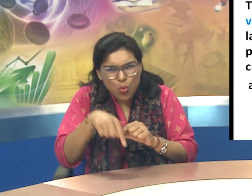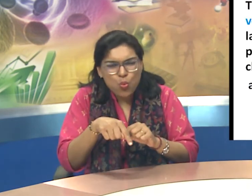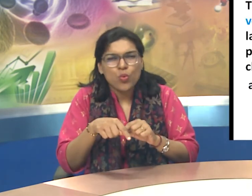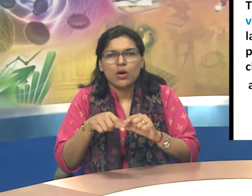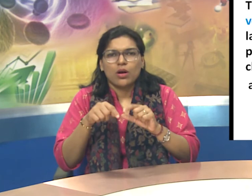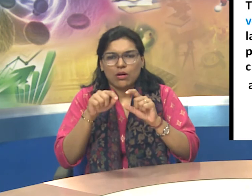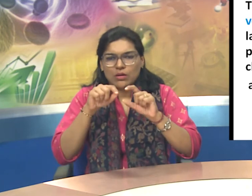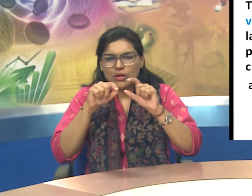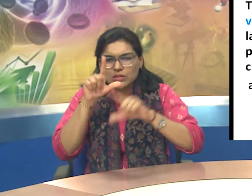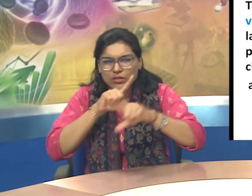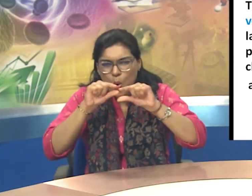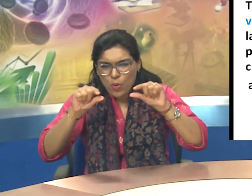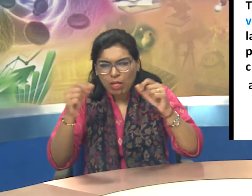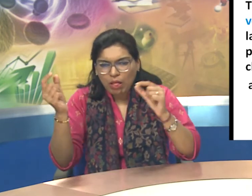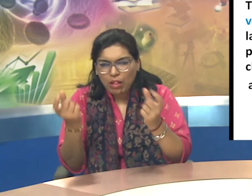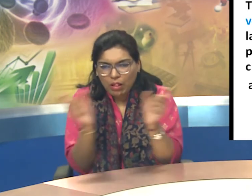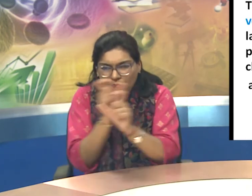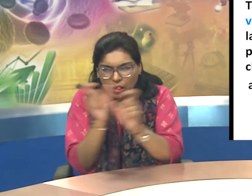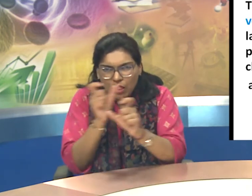There is a lack of coherence,